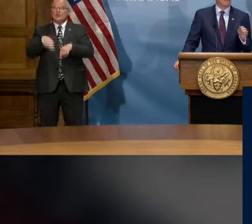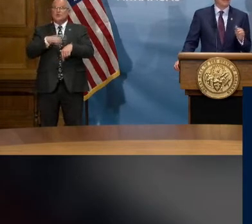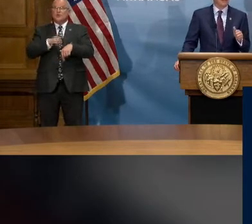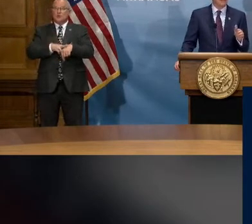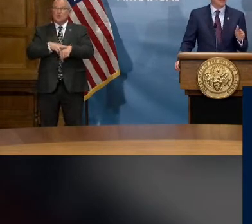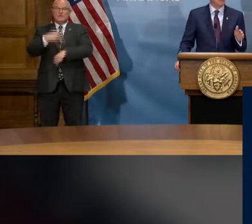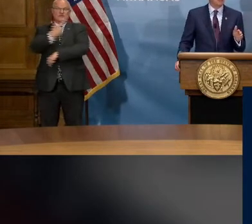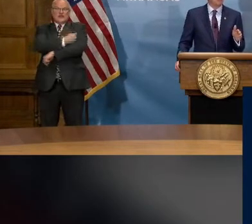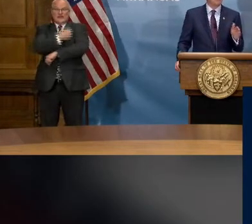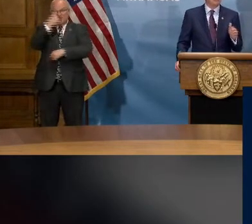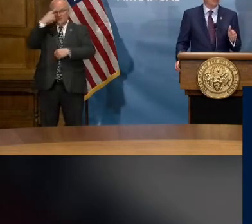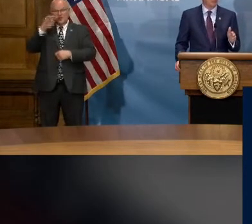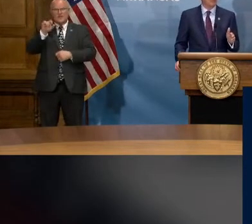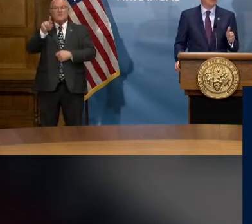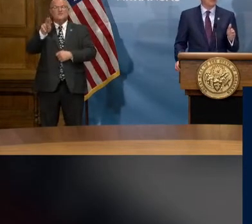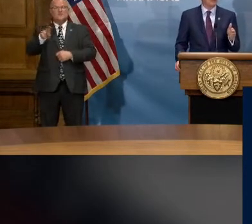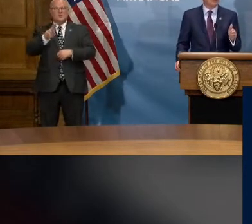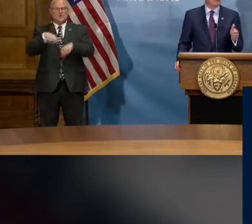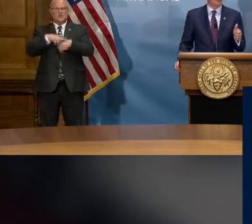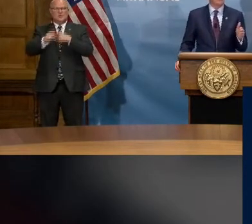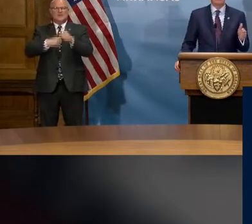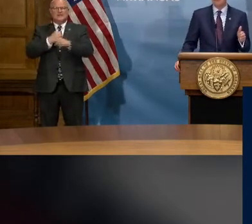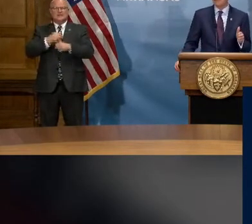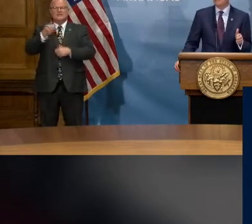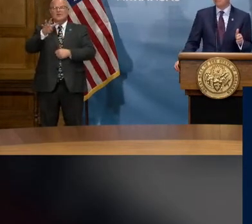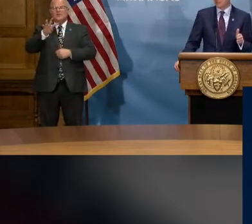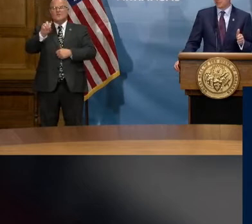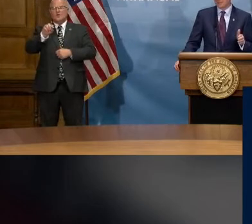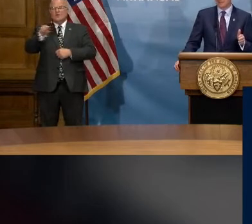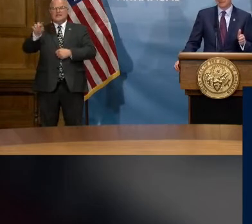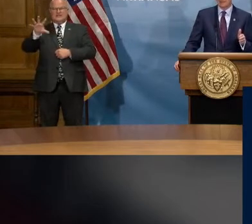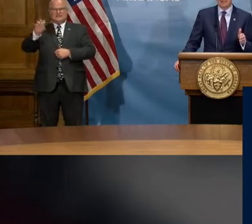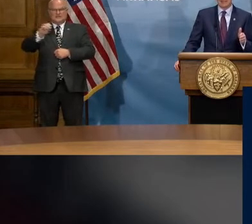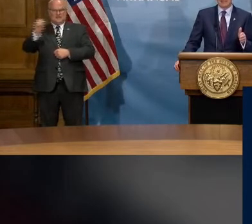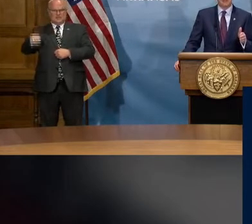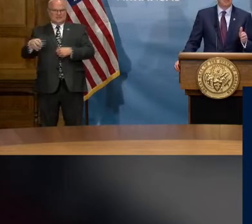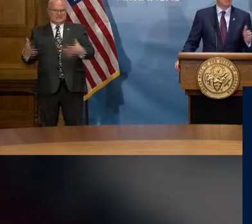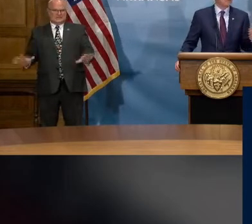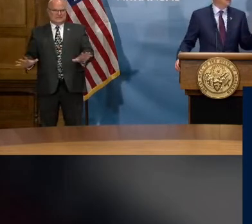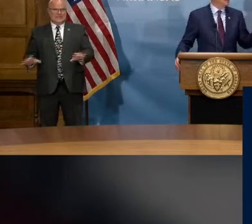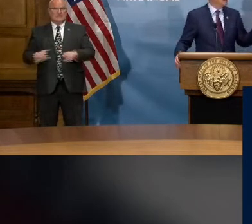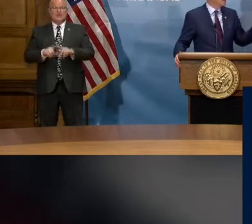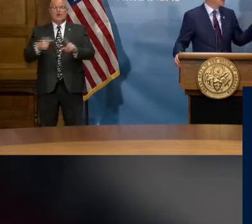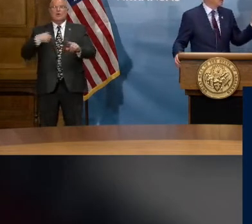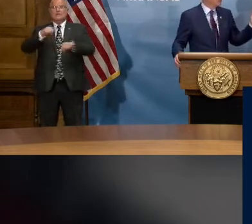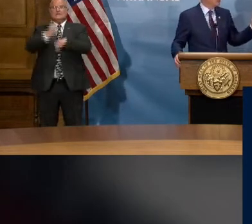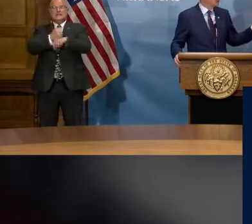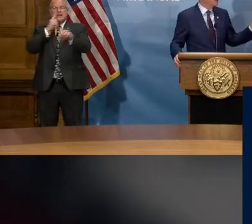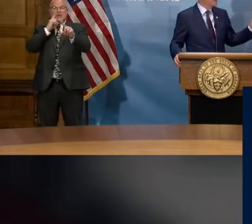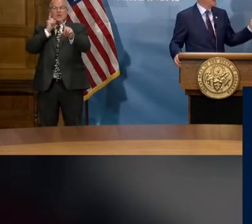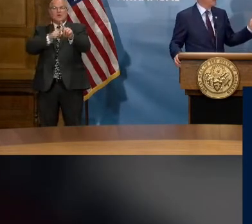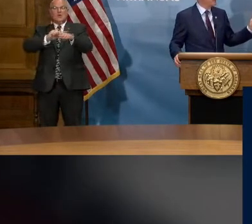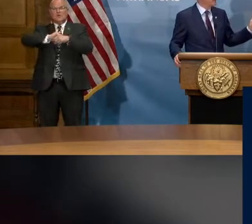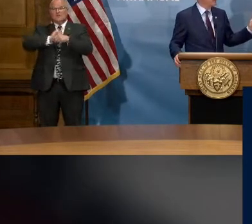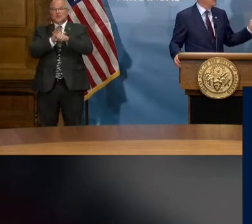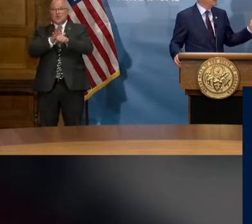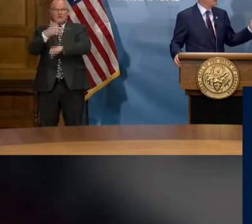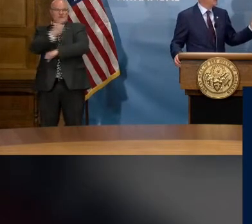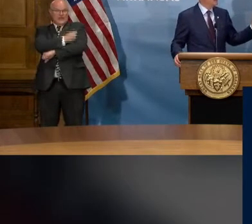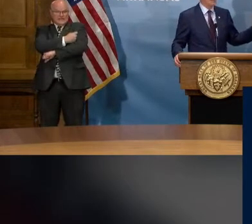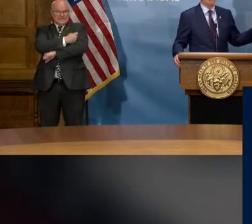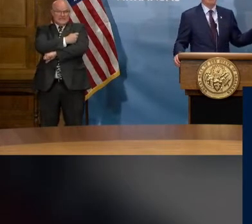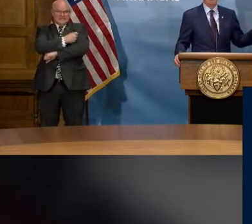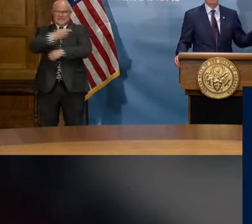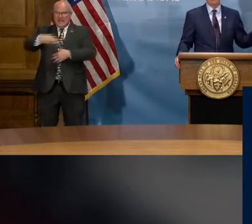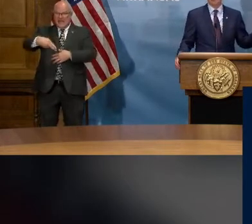Normally, the vaccination rate in a normal year is 40 to 50%. And so we're setting a goal for COVID vaccinations